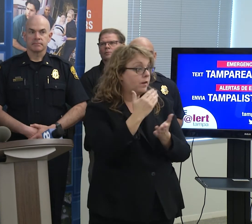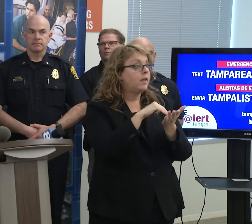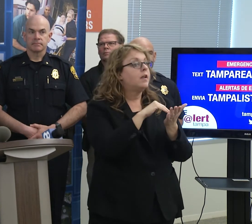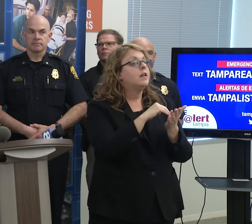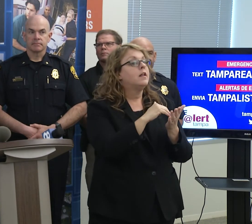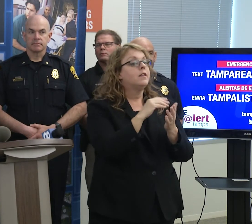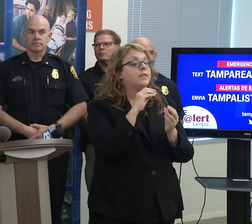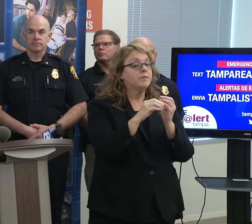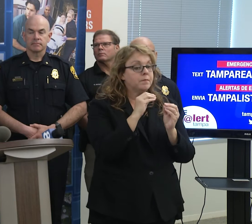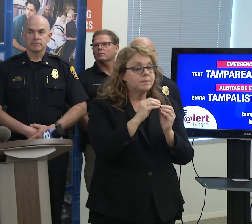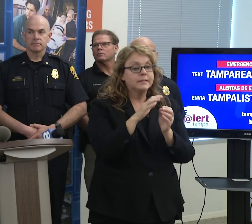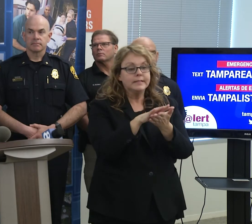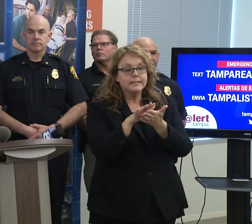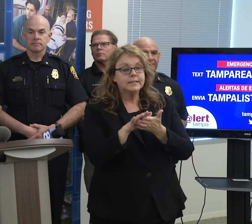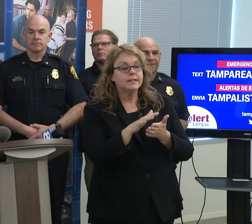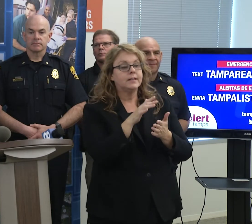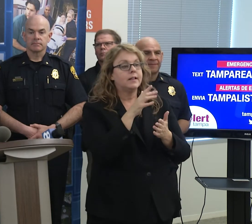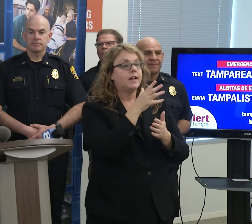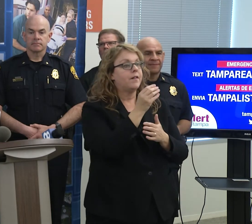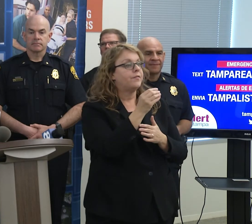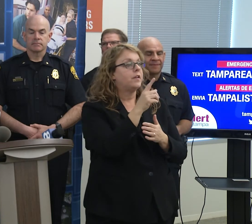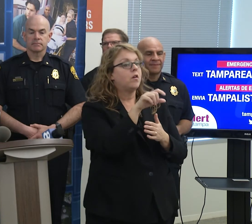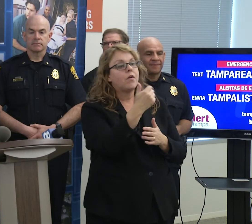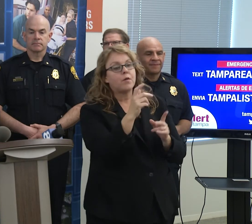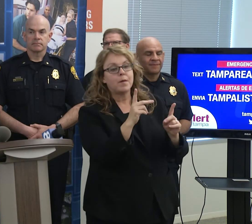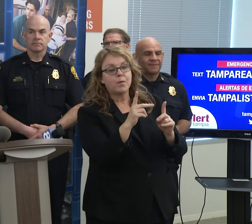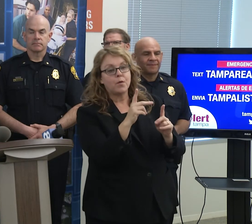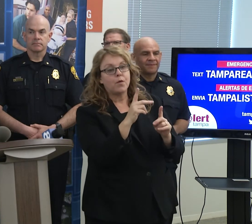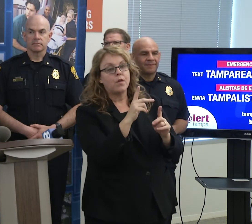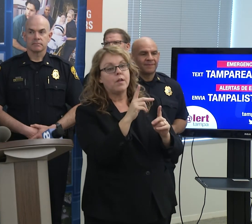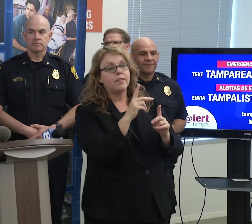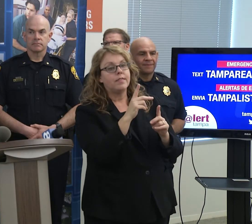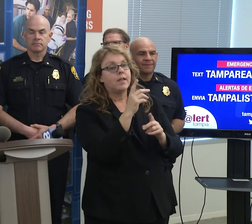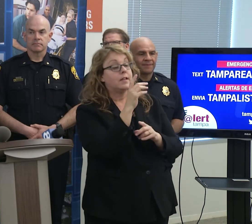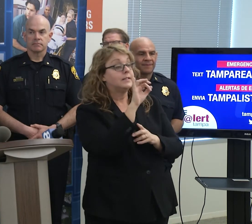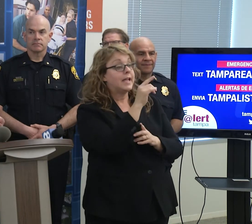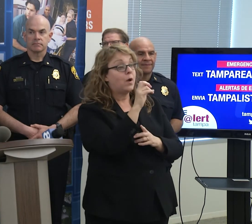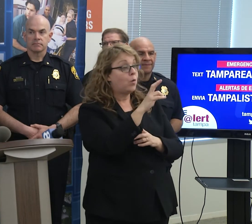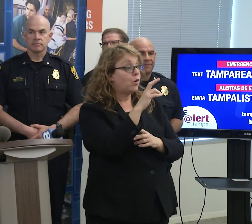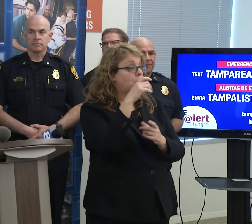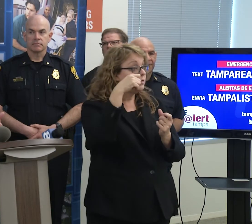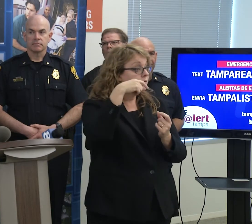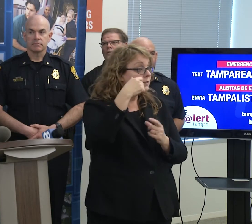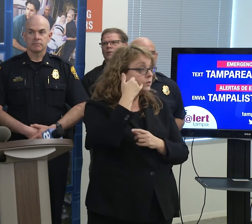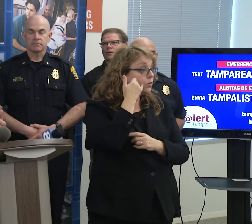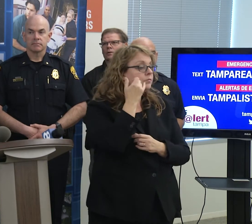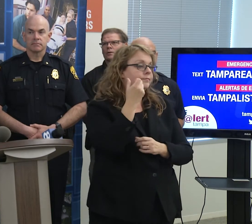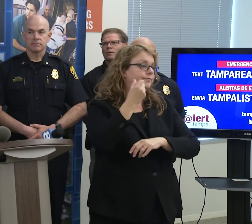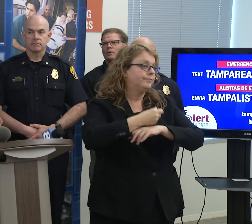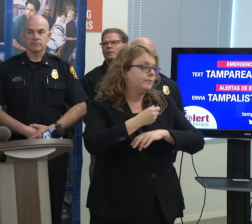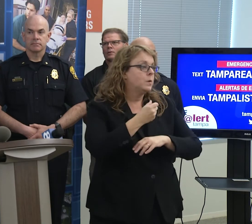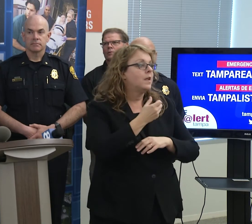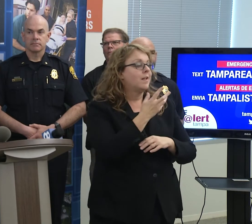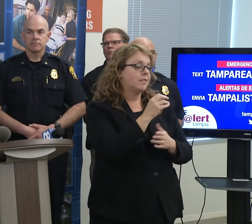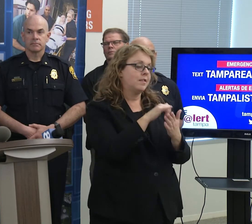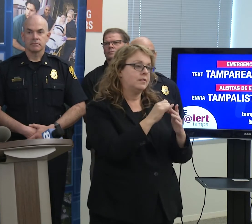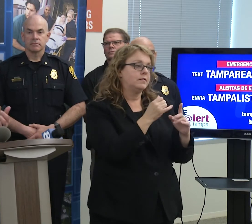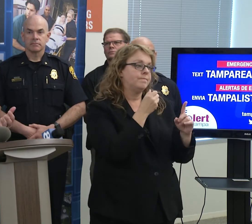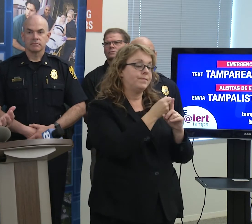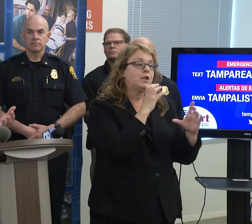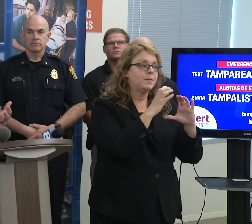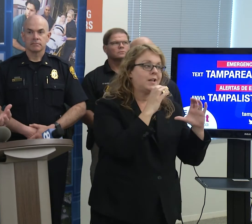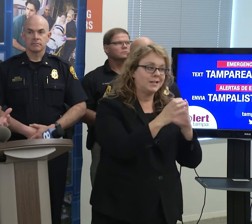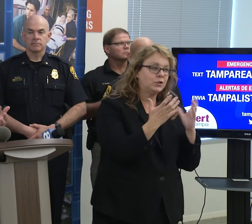to restore power to certain areas. They were knocking down power to those towers also. So that is the biggest thing, is